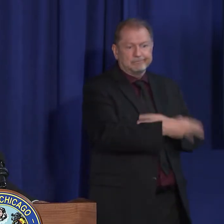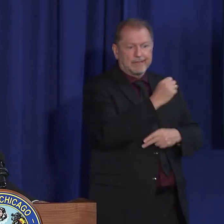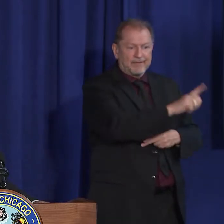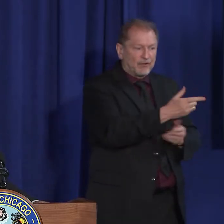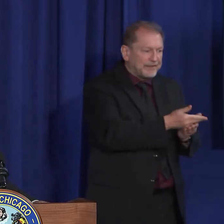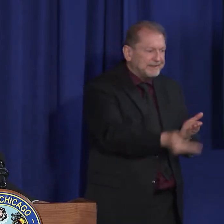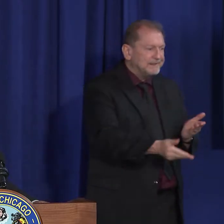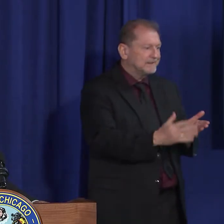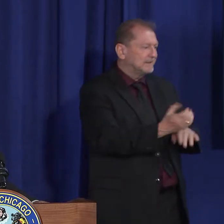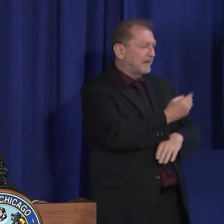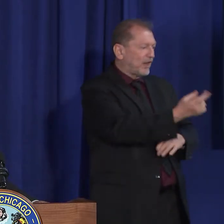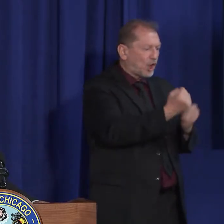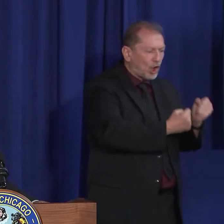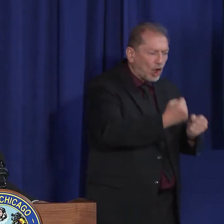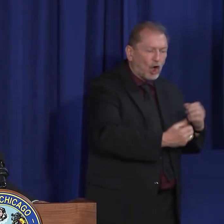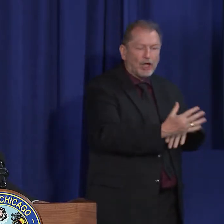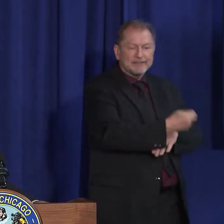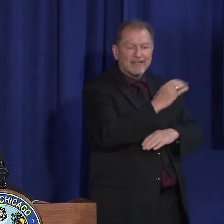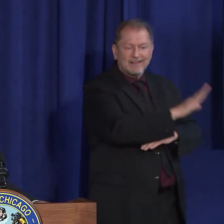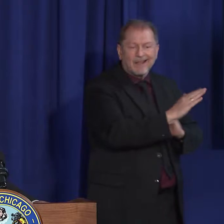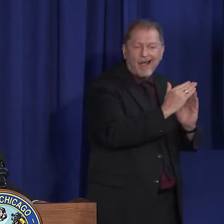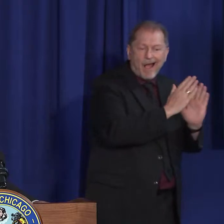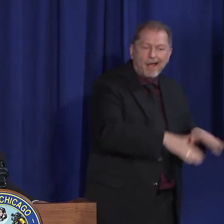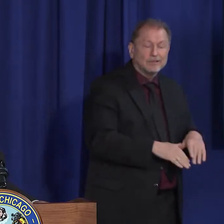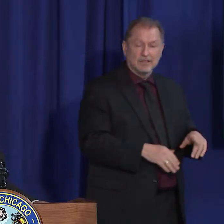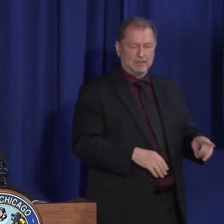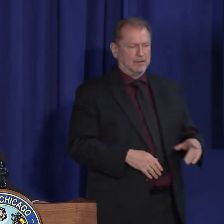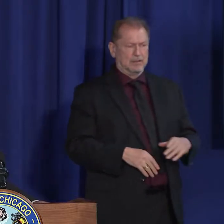guarantee of a legal representation.